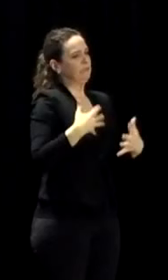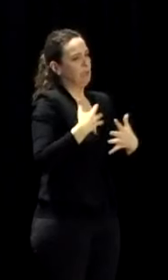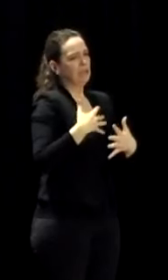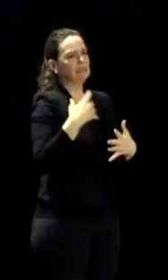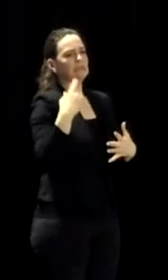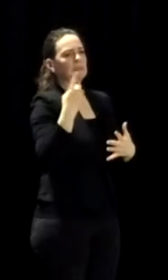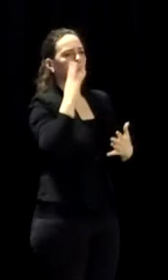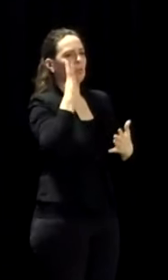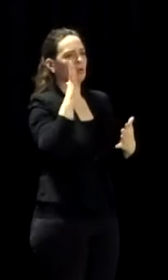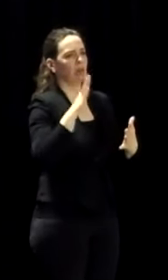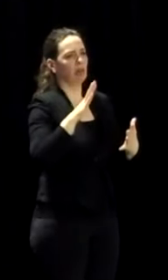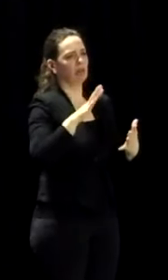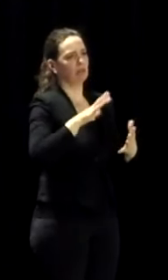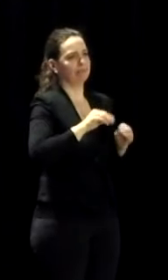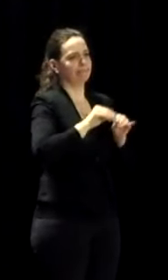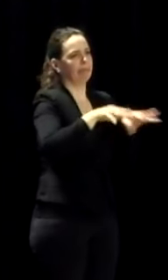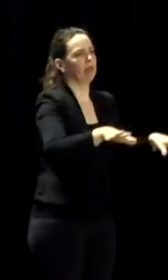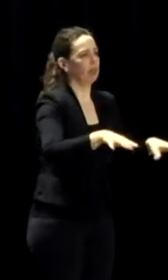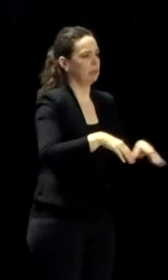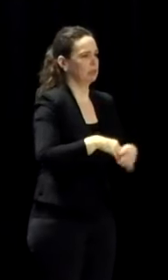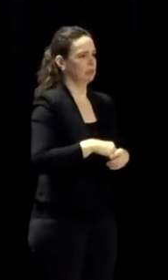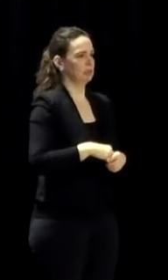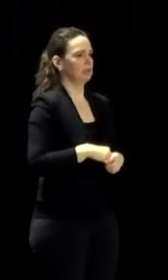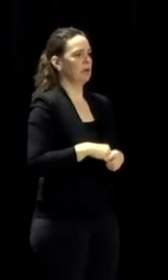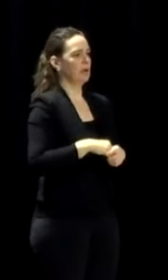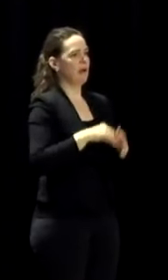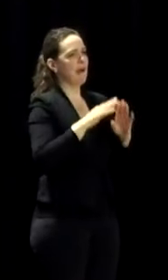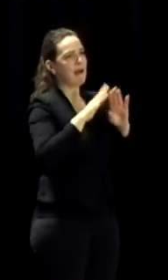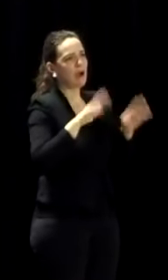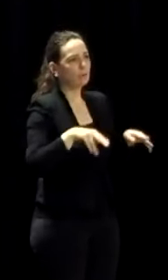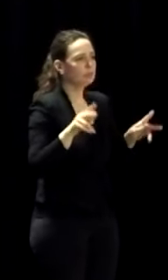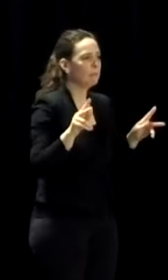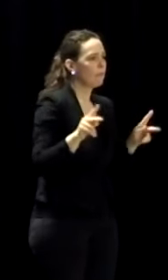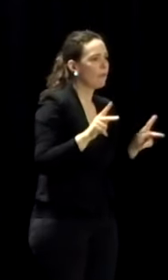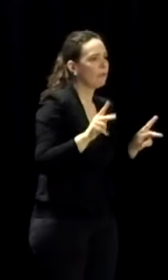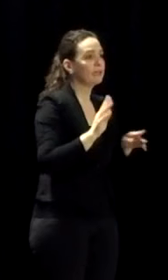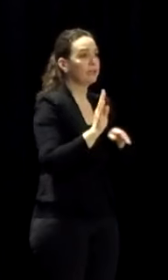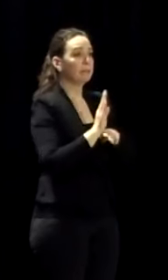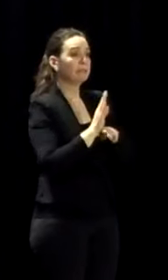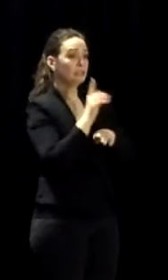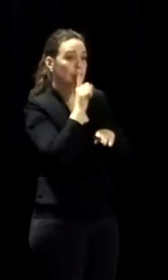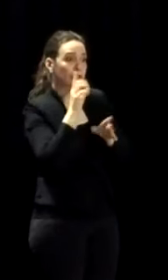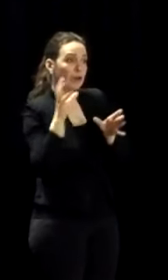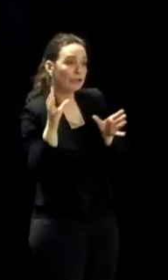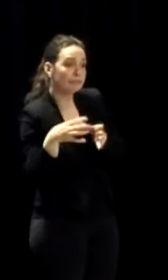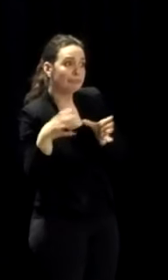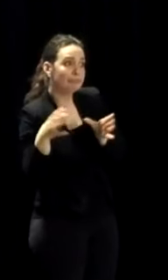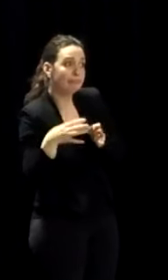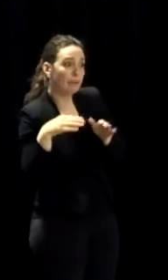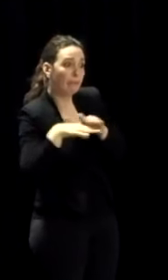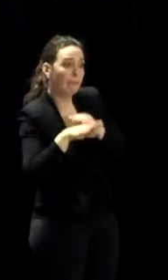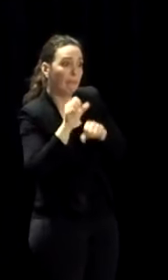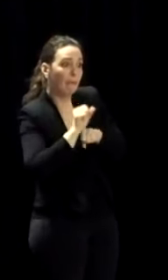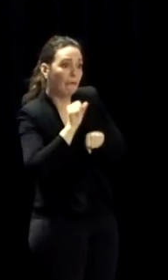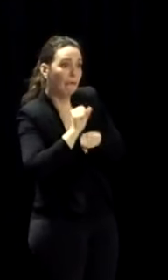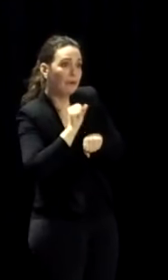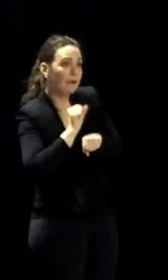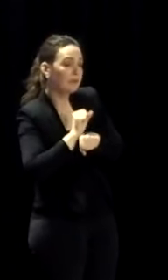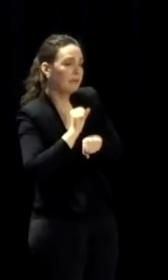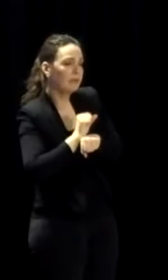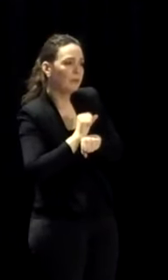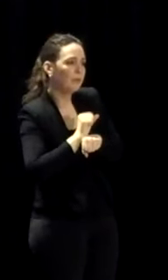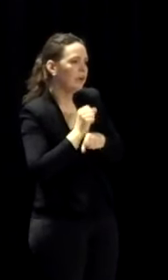large house party or a business operating off hours, and there's many people at that business, where I'm